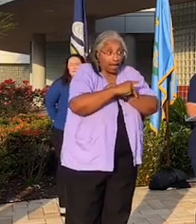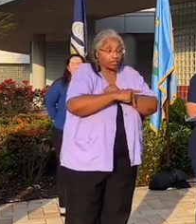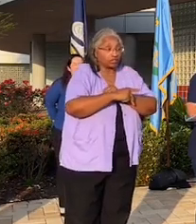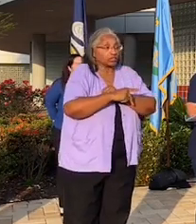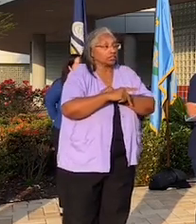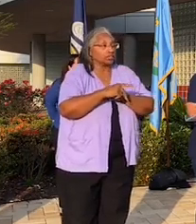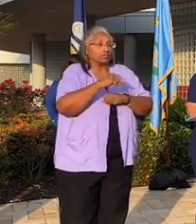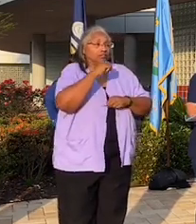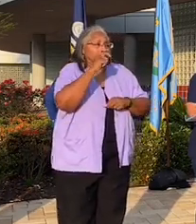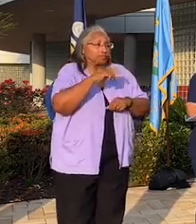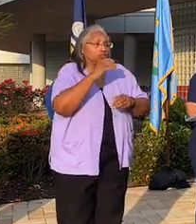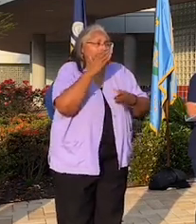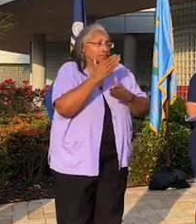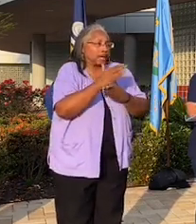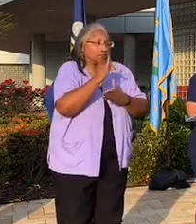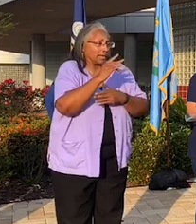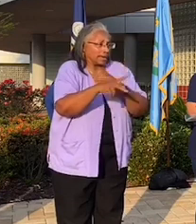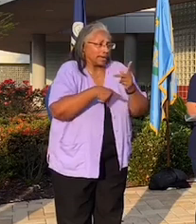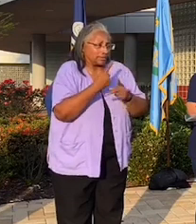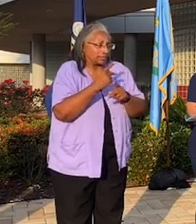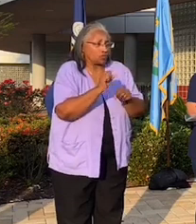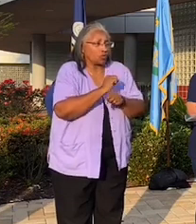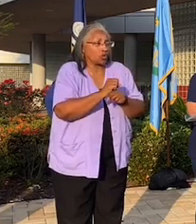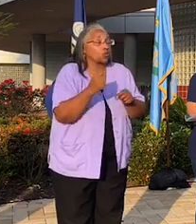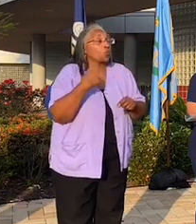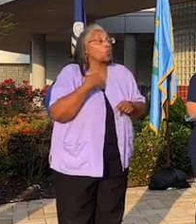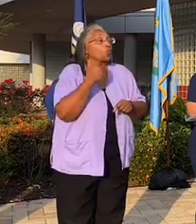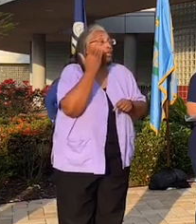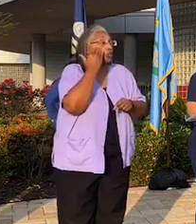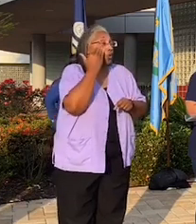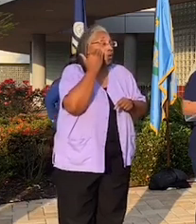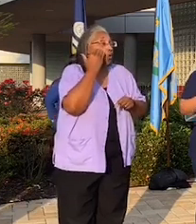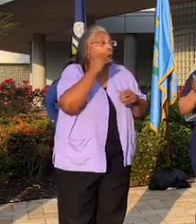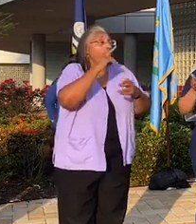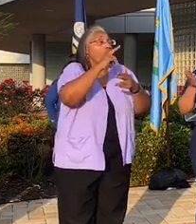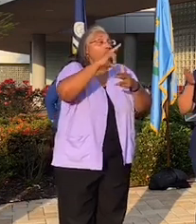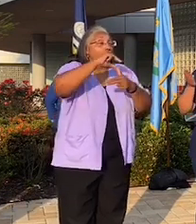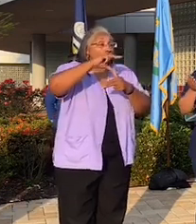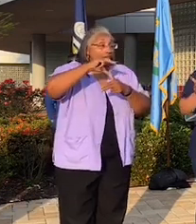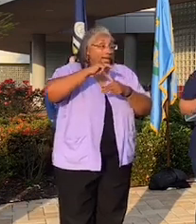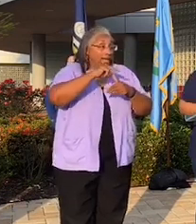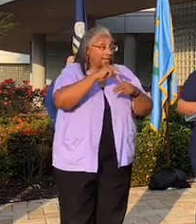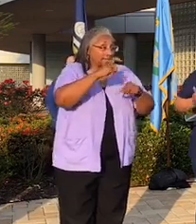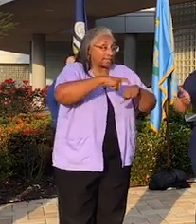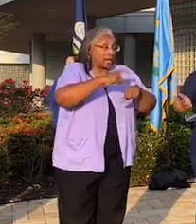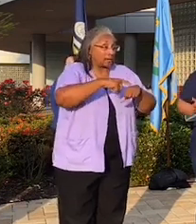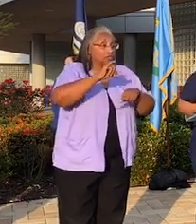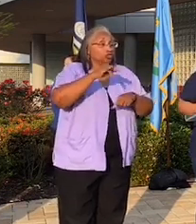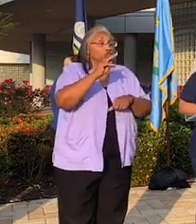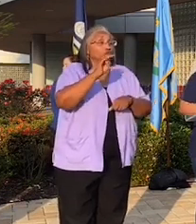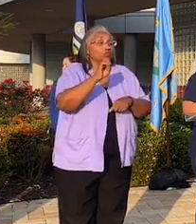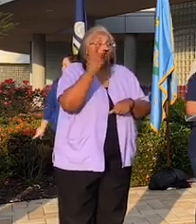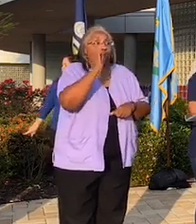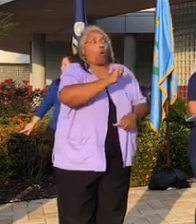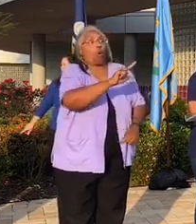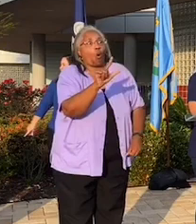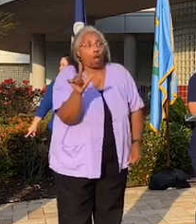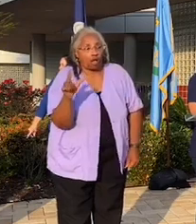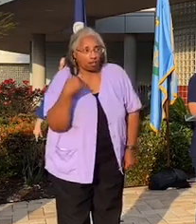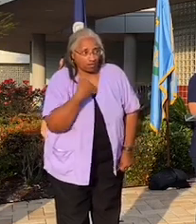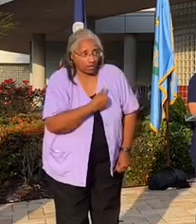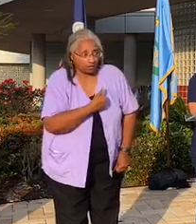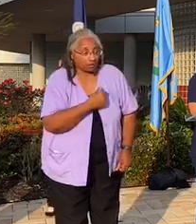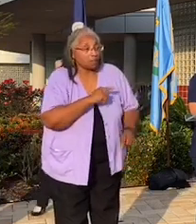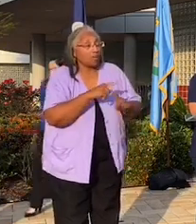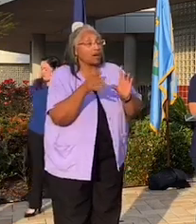type of infrastructure work. We know that hurricane season, June, and that's for all of us. But as it